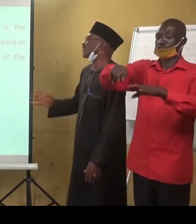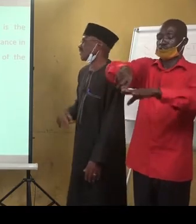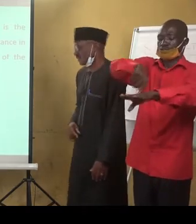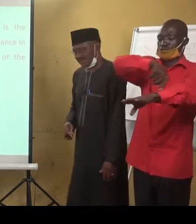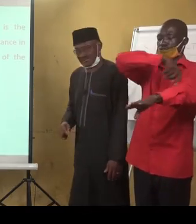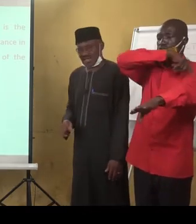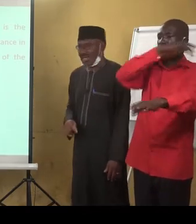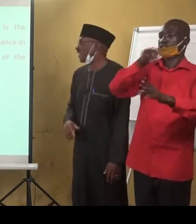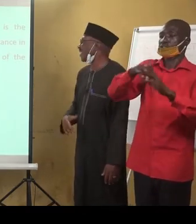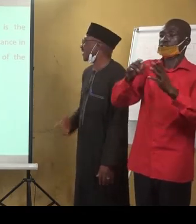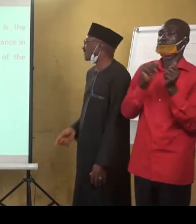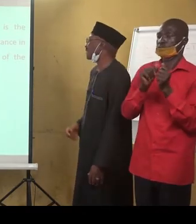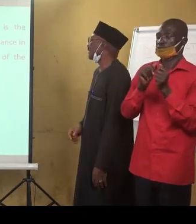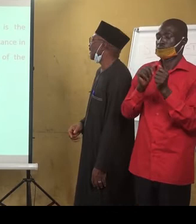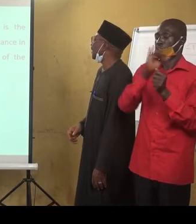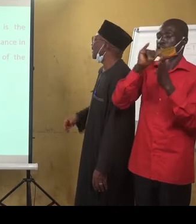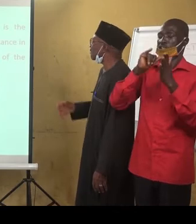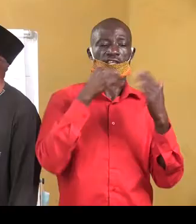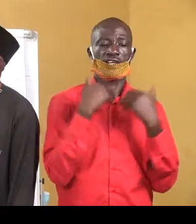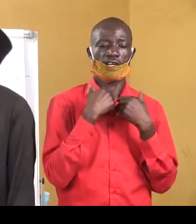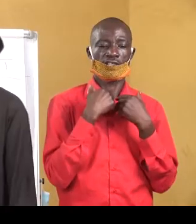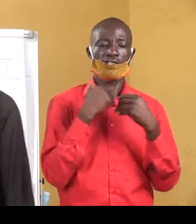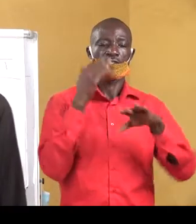in distance and has